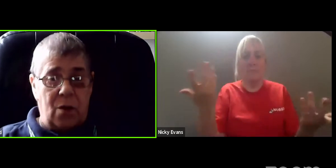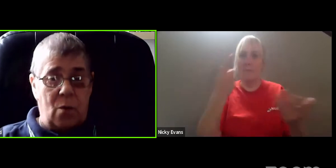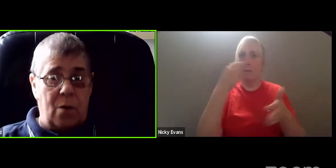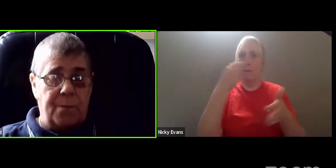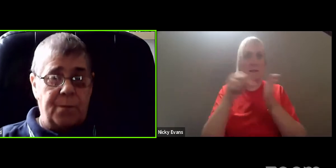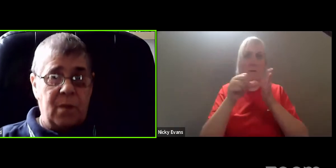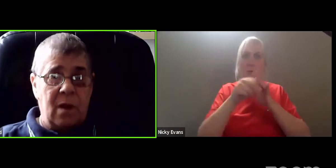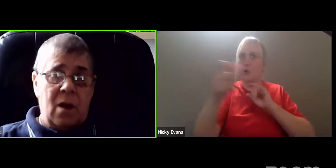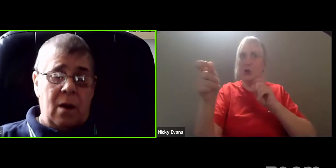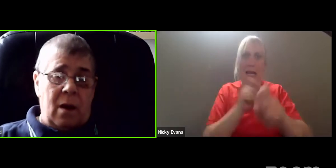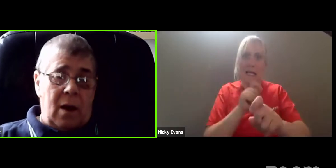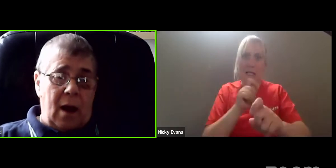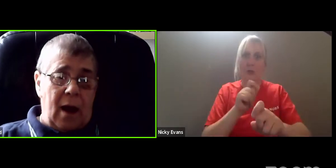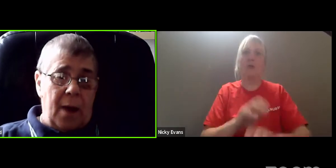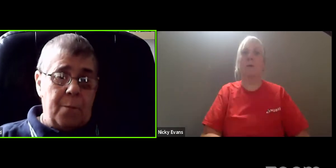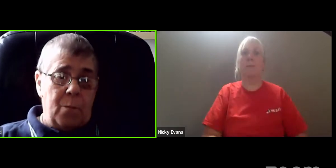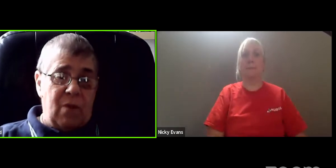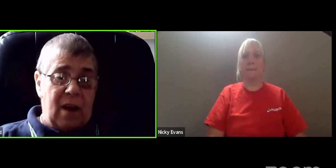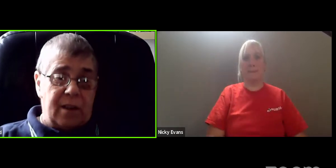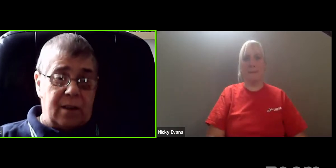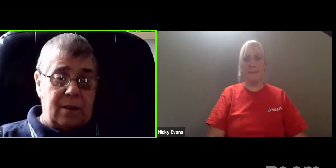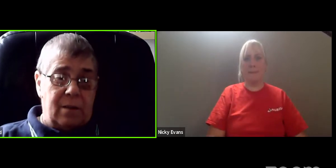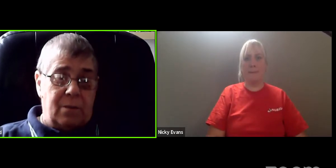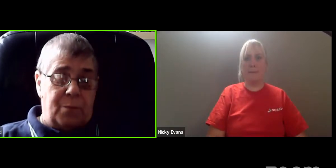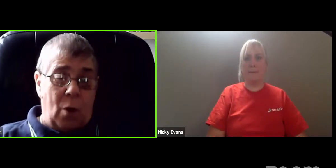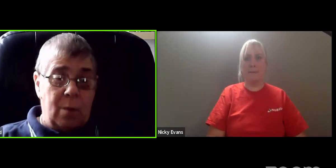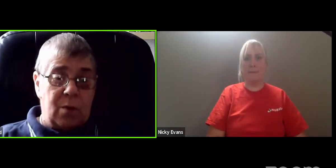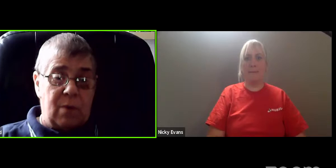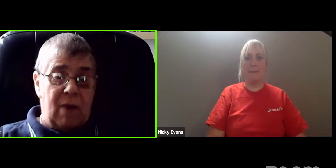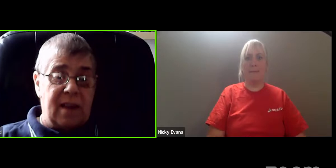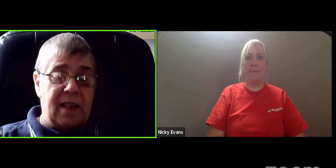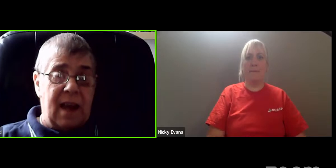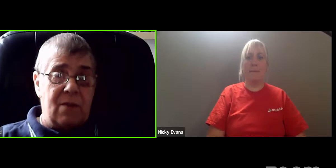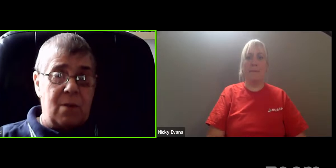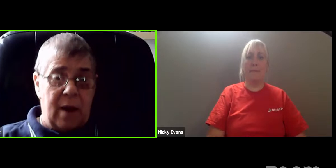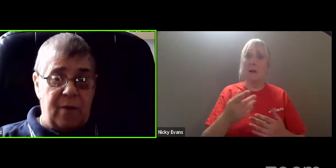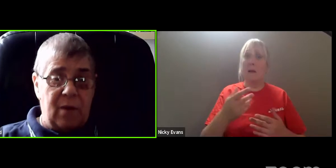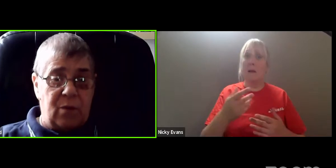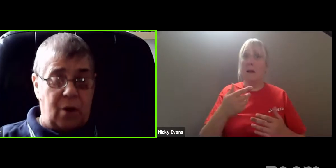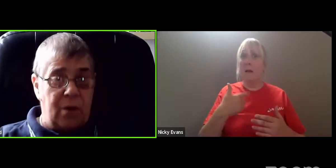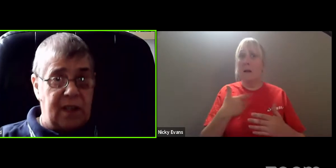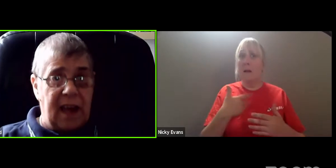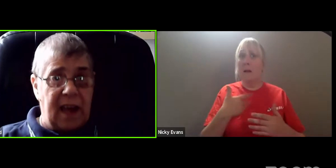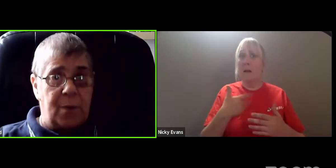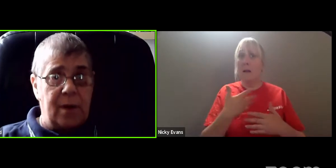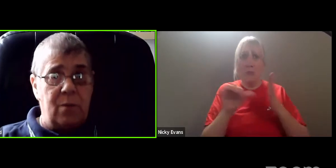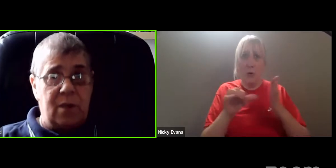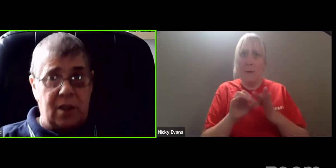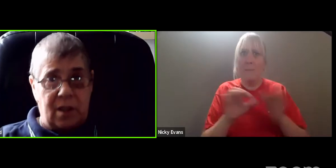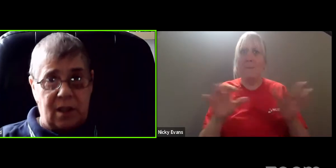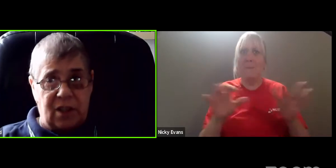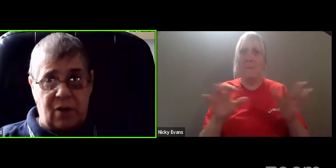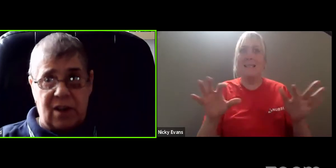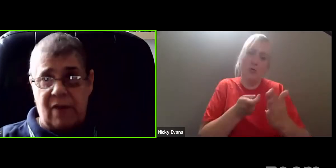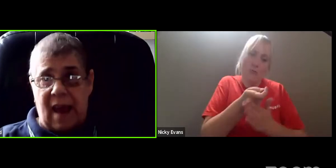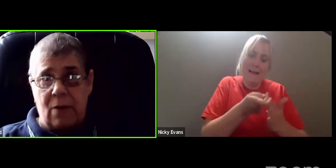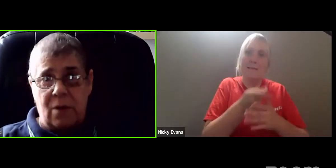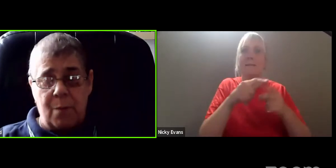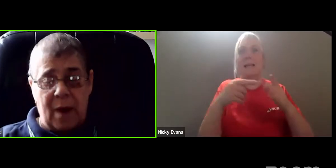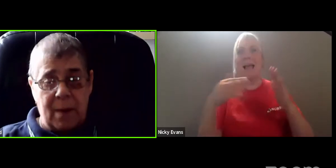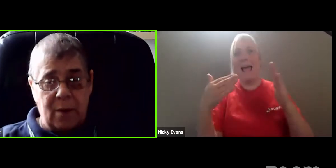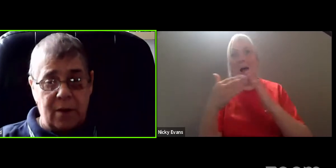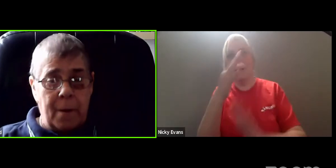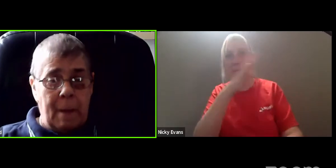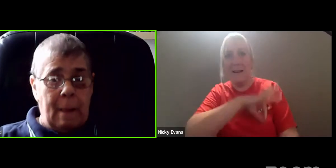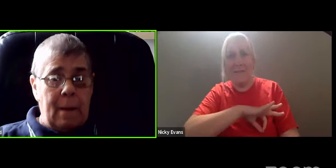that's another one. We've had problems with rent and housing benefit through the DHP, which is the discretionary